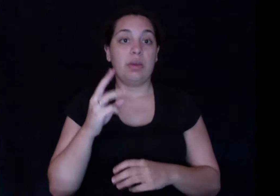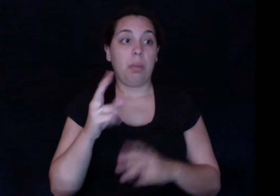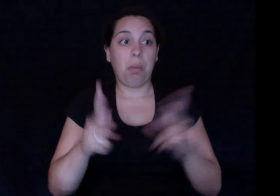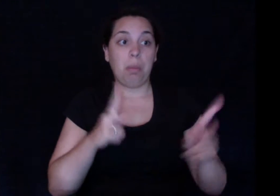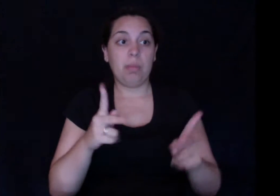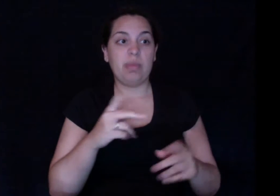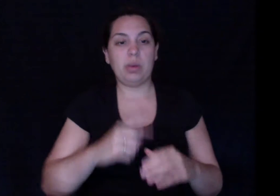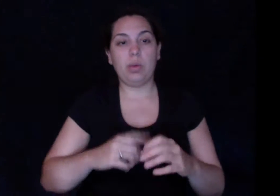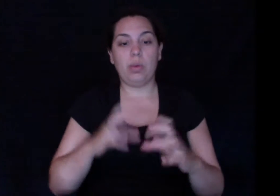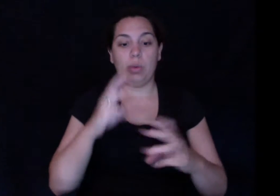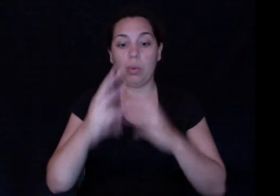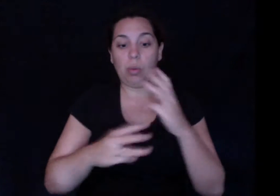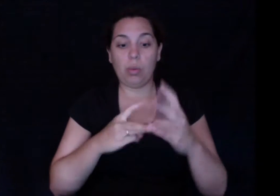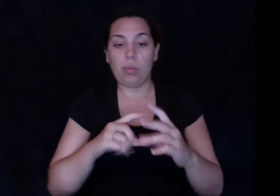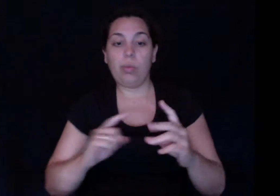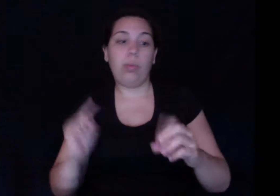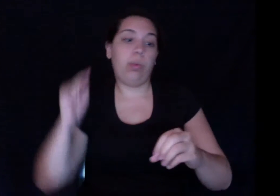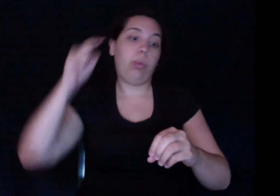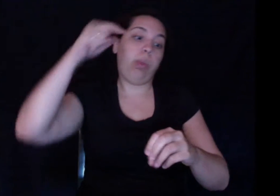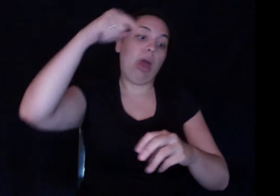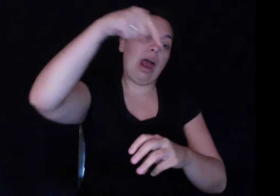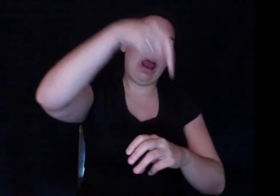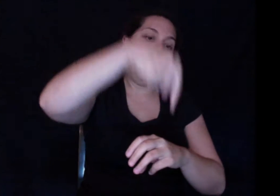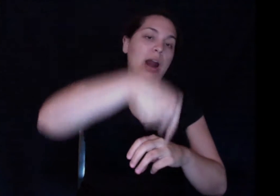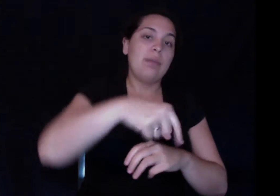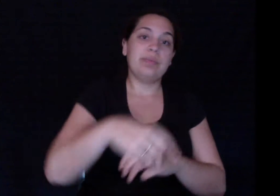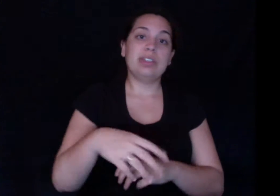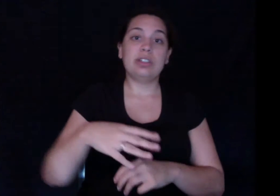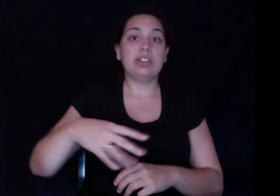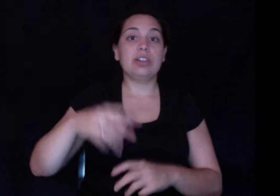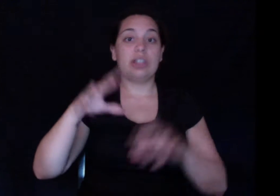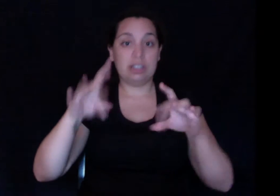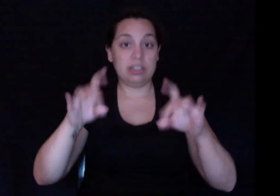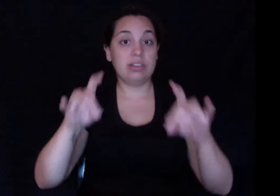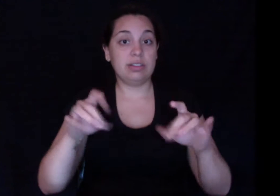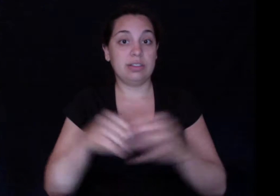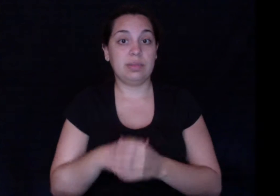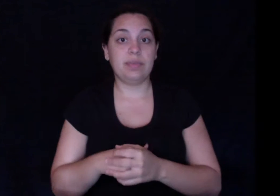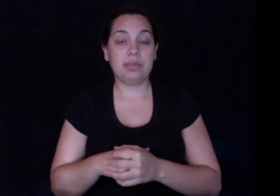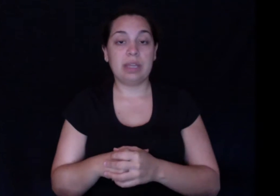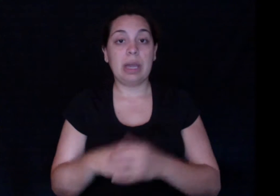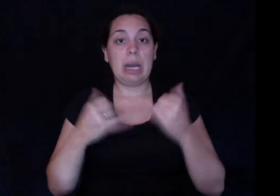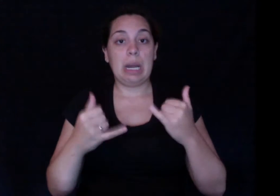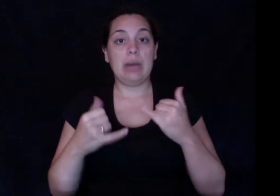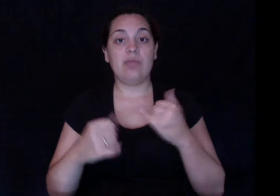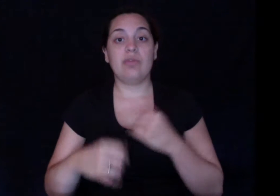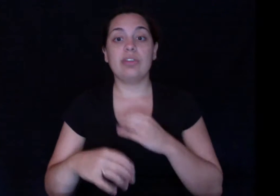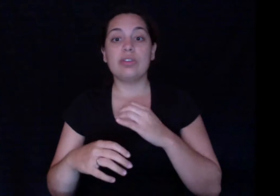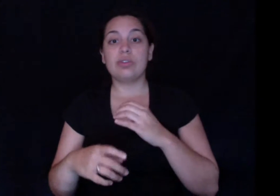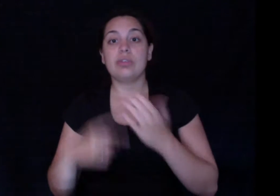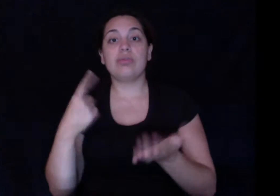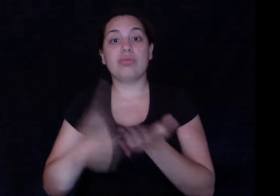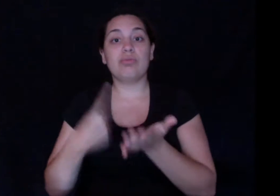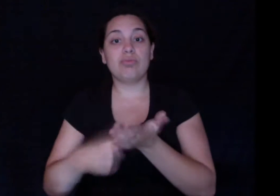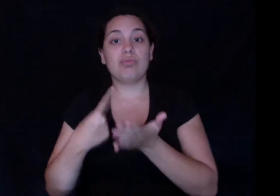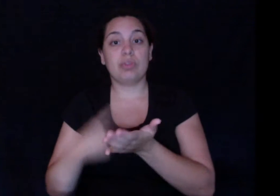This episode is brought to you by Squarespace. They're the all-in-one platform that makes it fast and easy to create your own professional website or online portfolio.